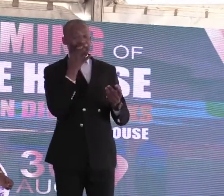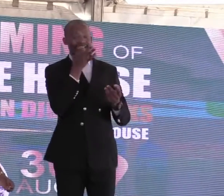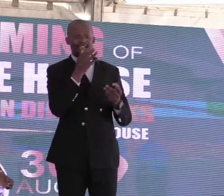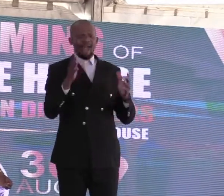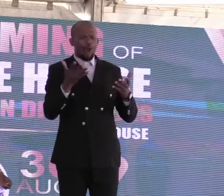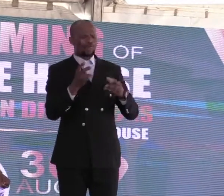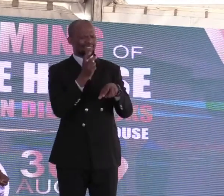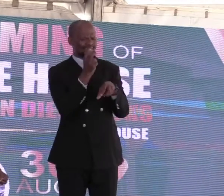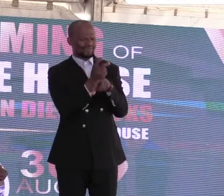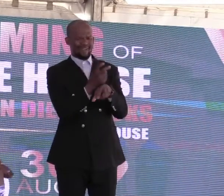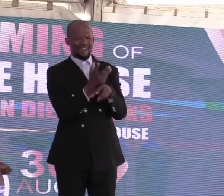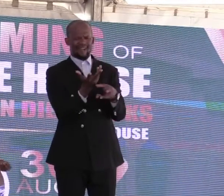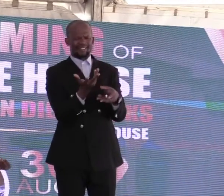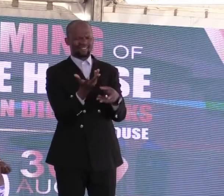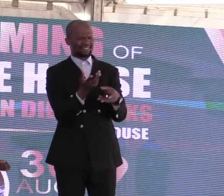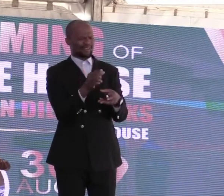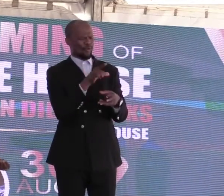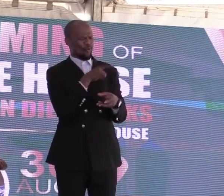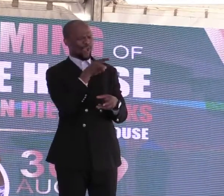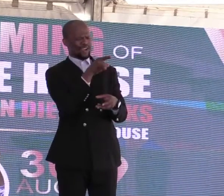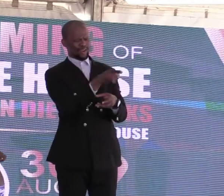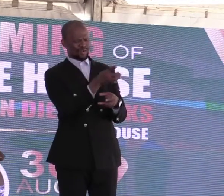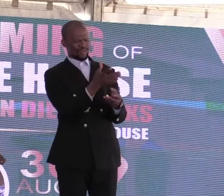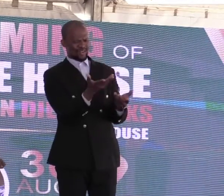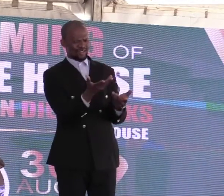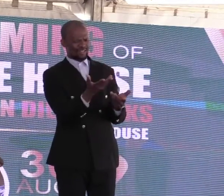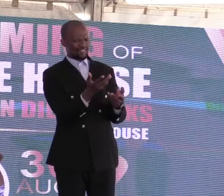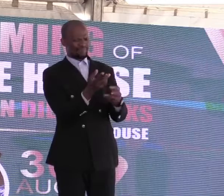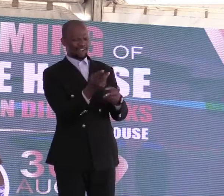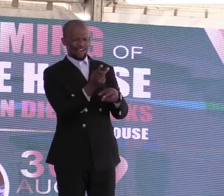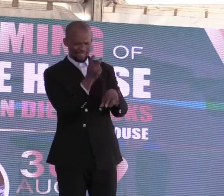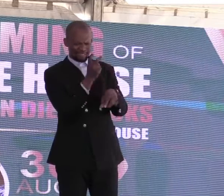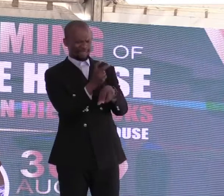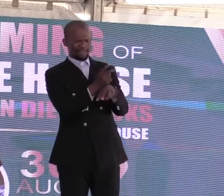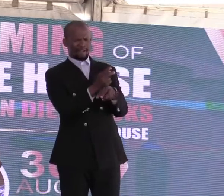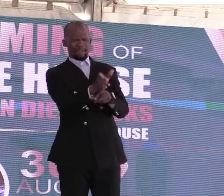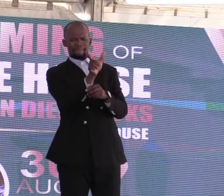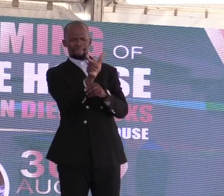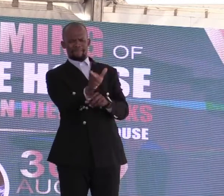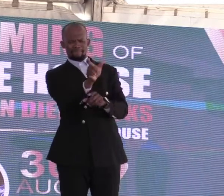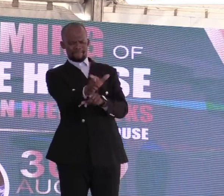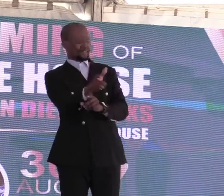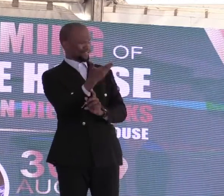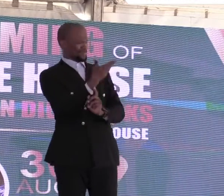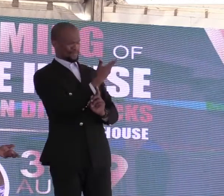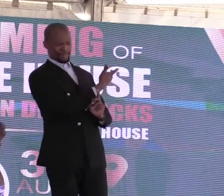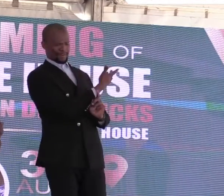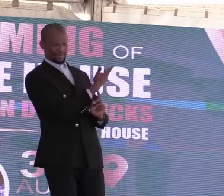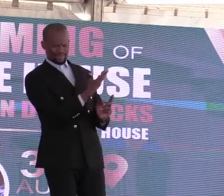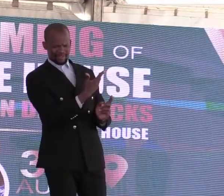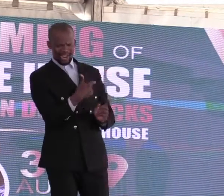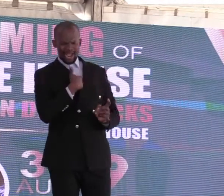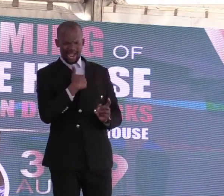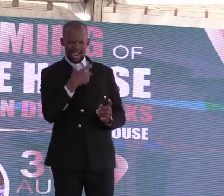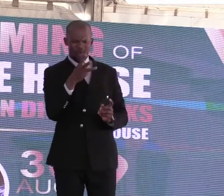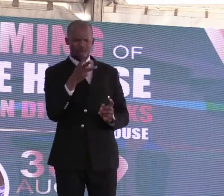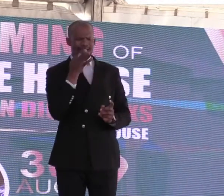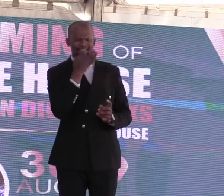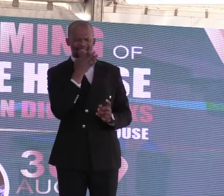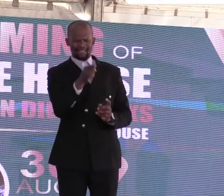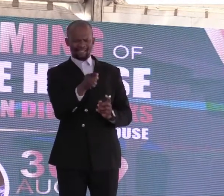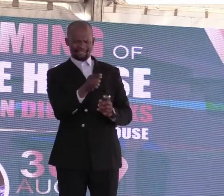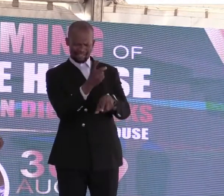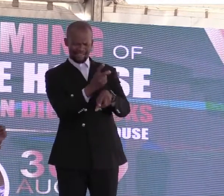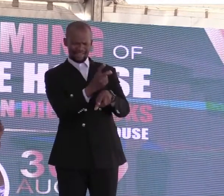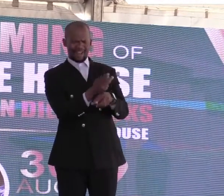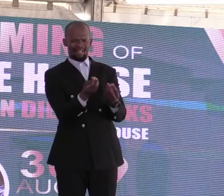is because she is a difficult person. I will rephrase the